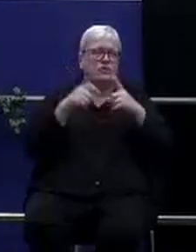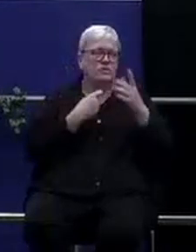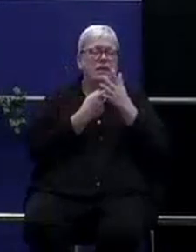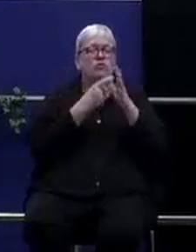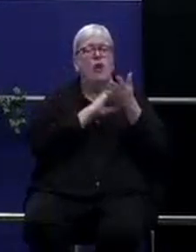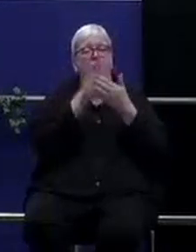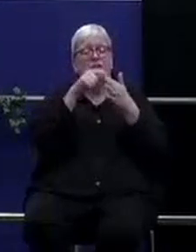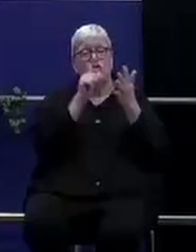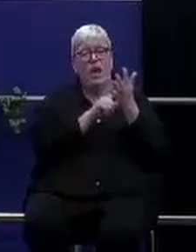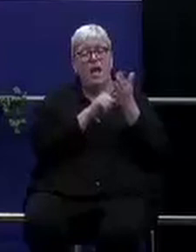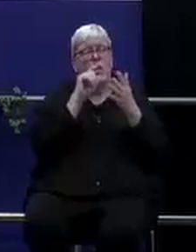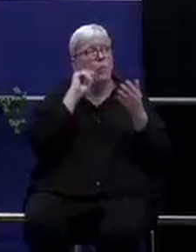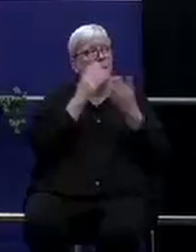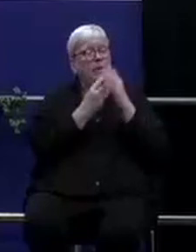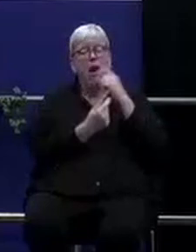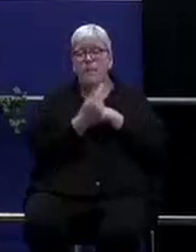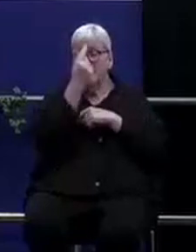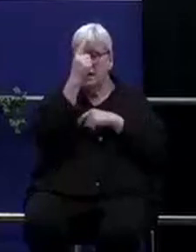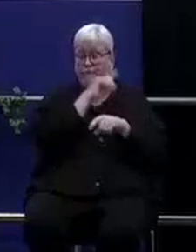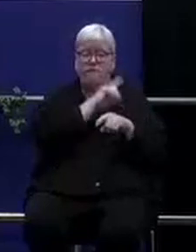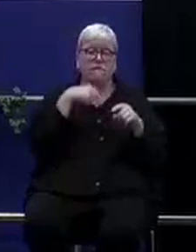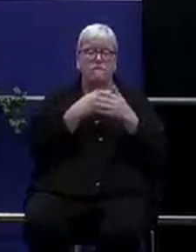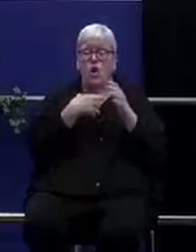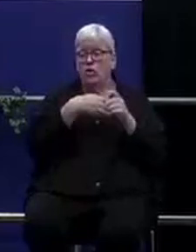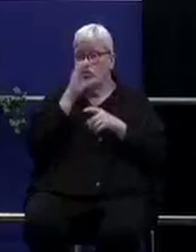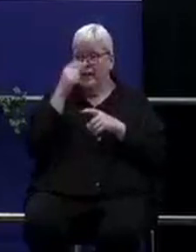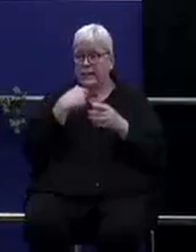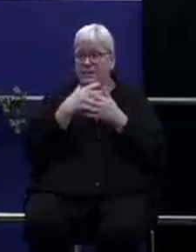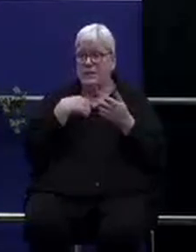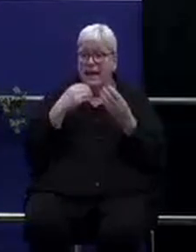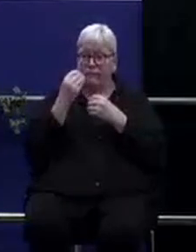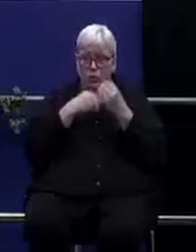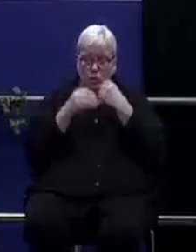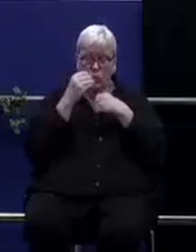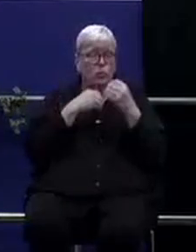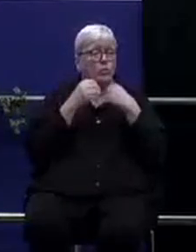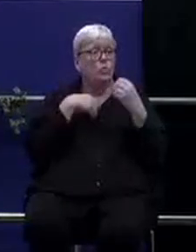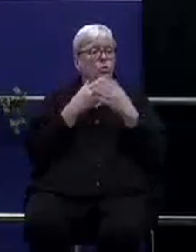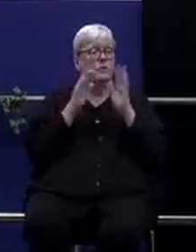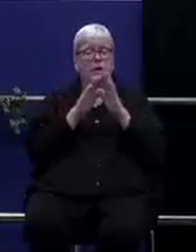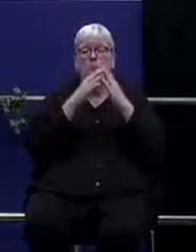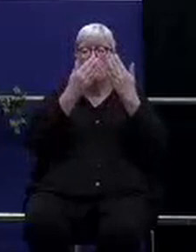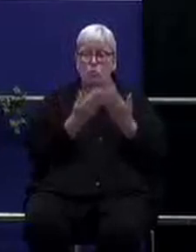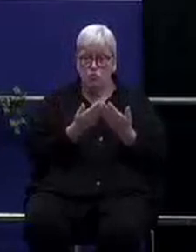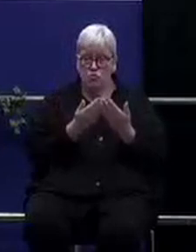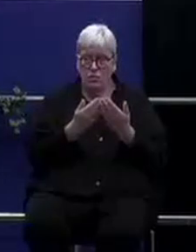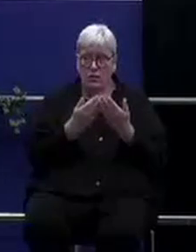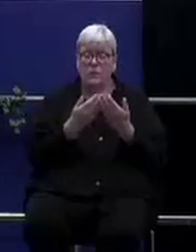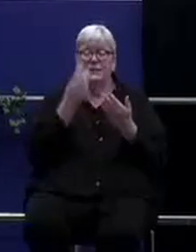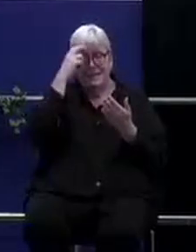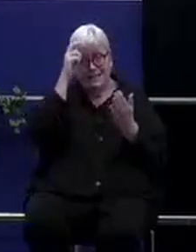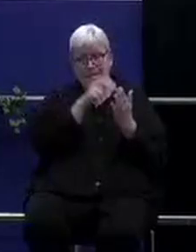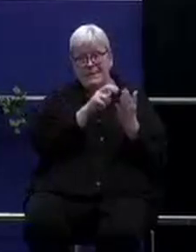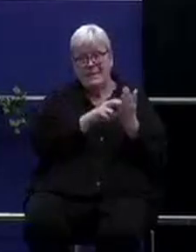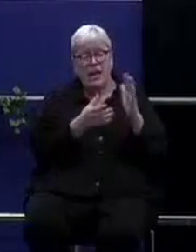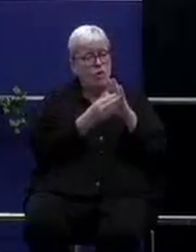will be upstairs for drinks and nibbles, because this is a book launch, but also to sign copies of the book